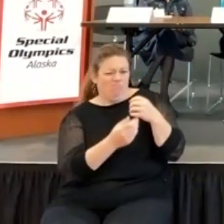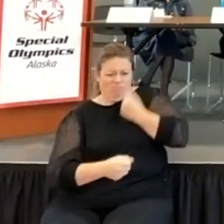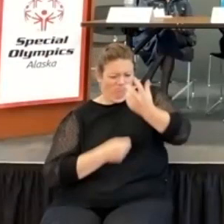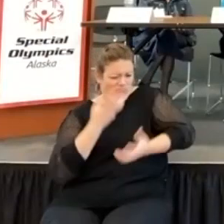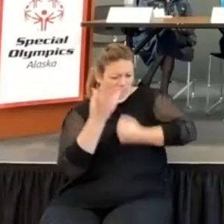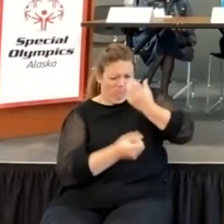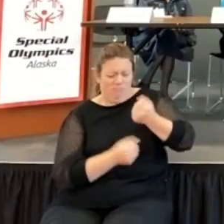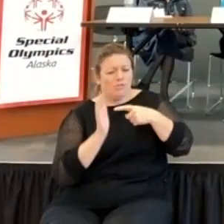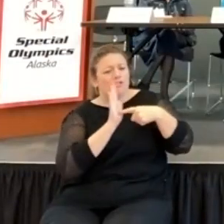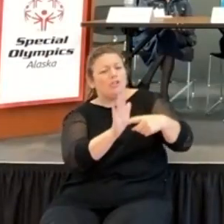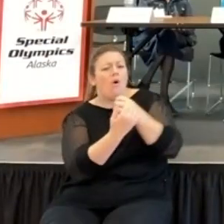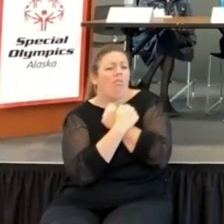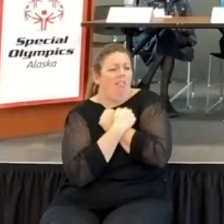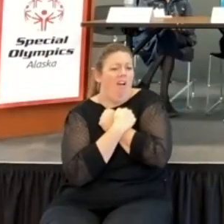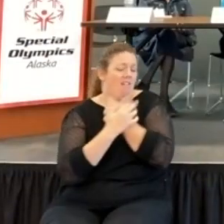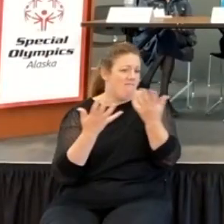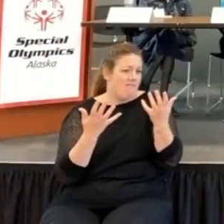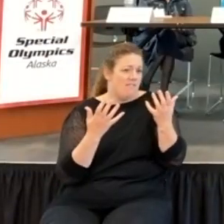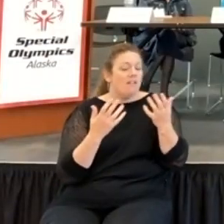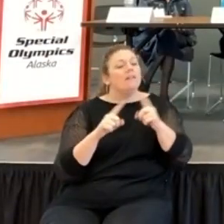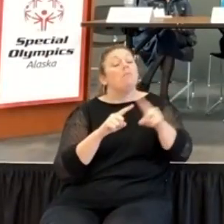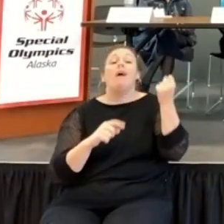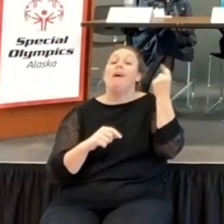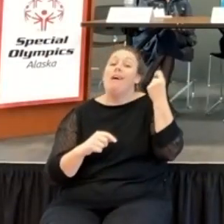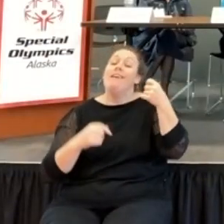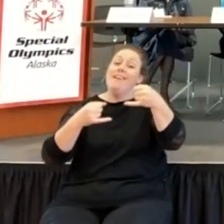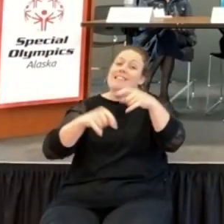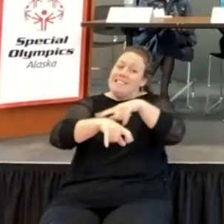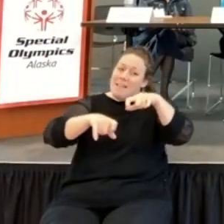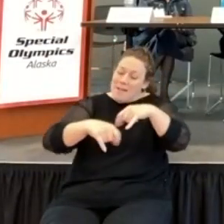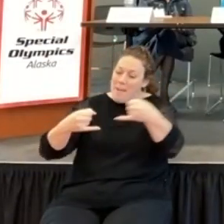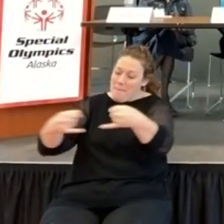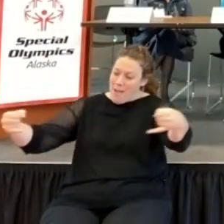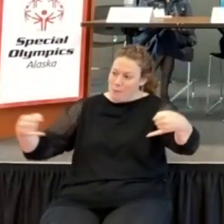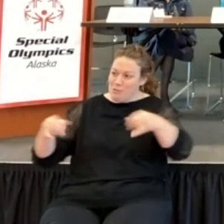you stop, they start. And I think that makes a successful life.